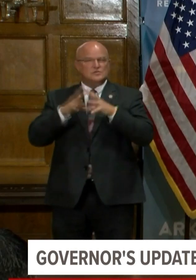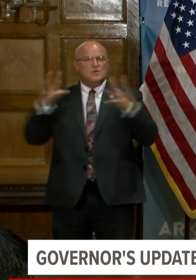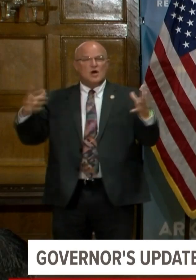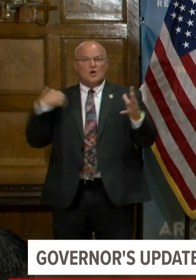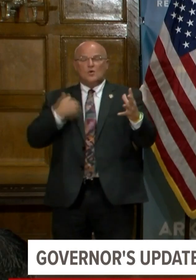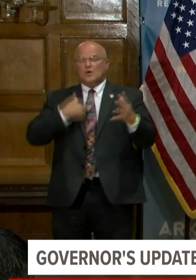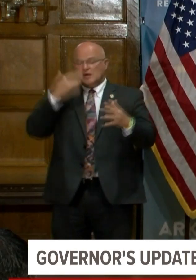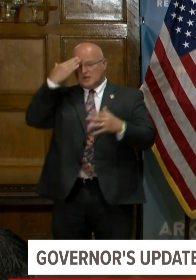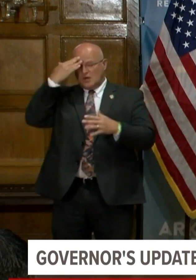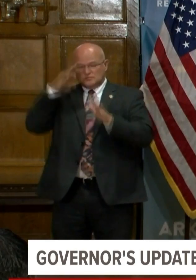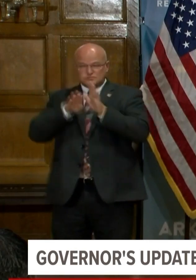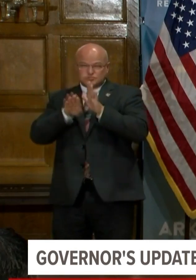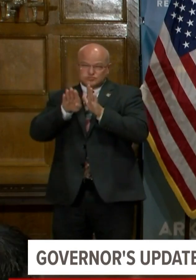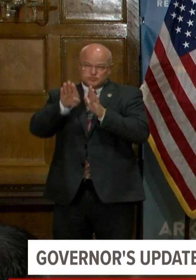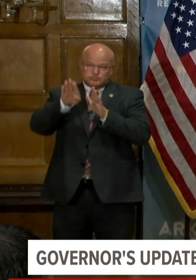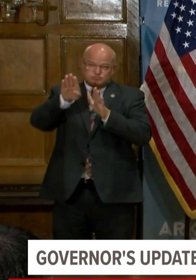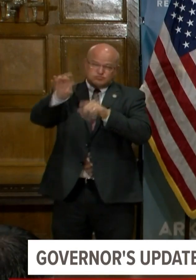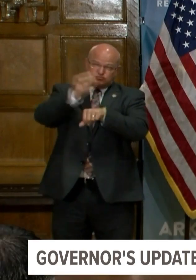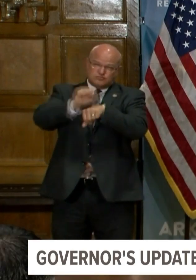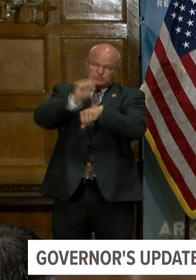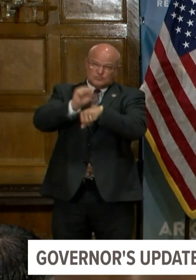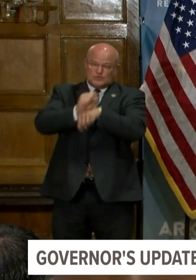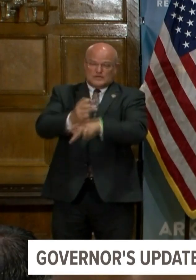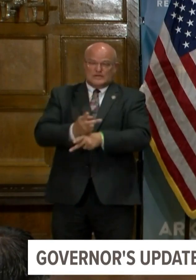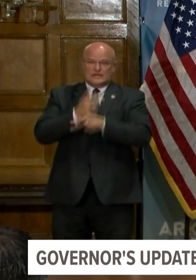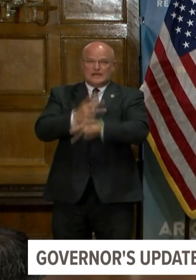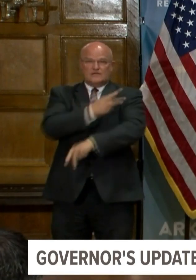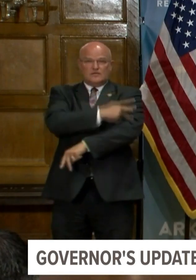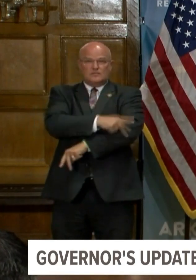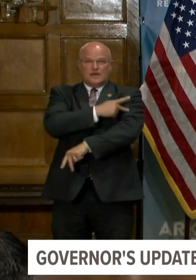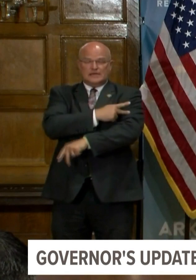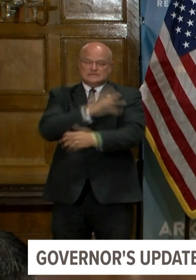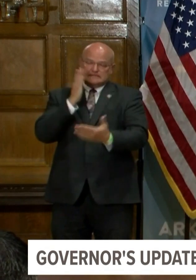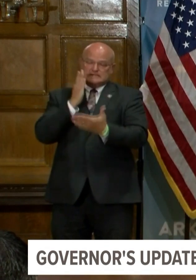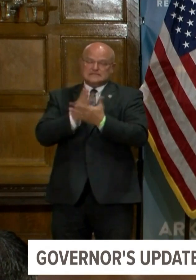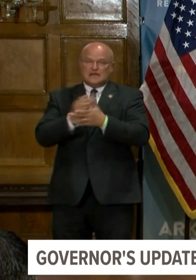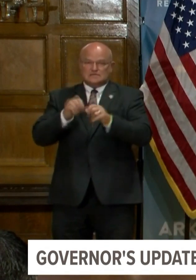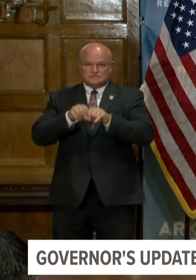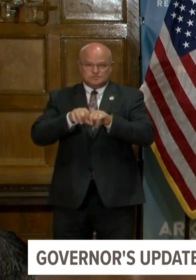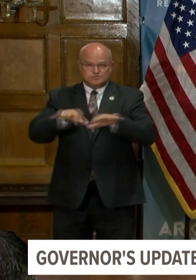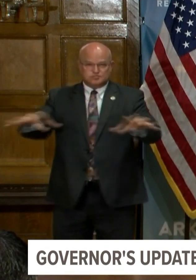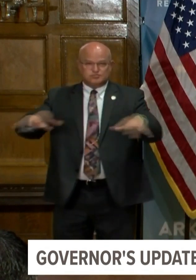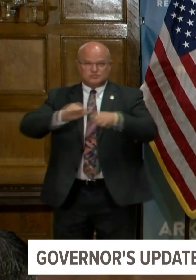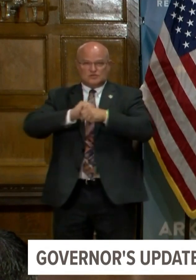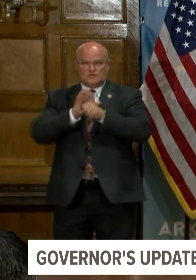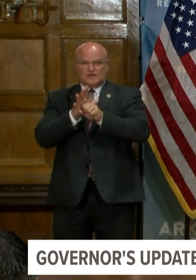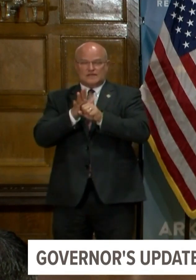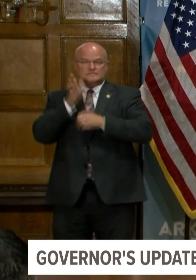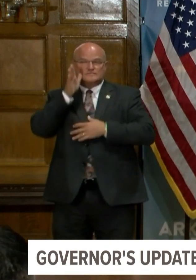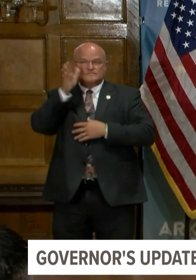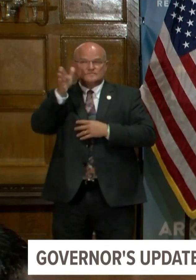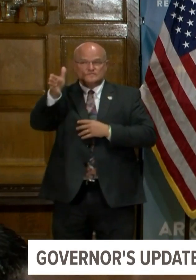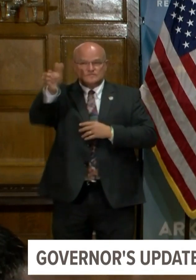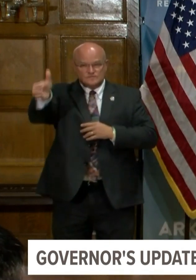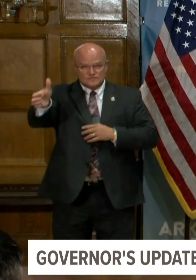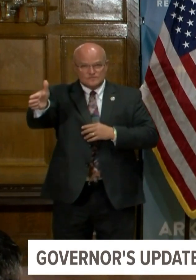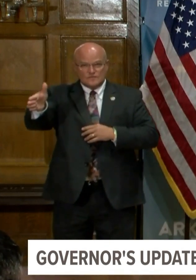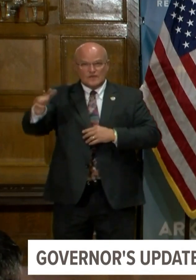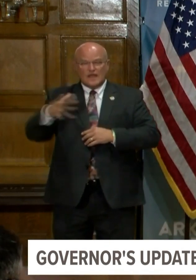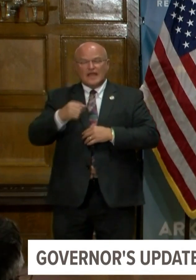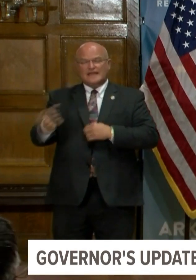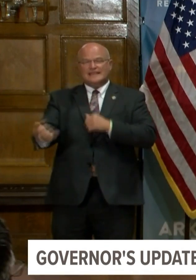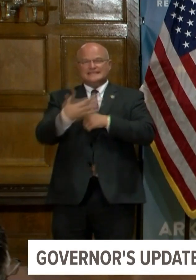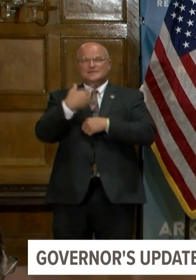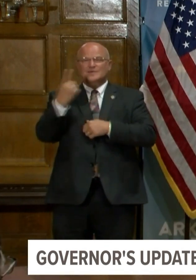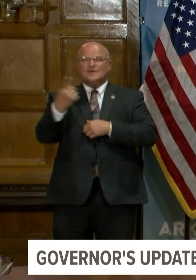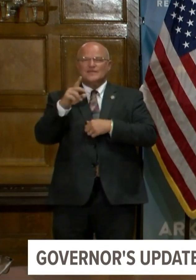know we have an uphill battle to climb in caring for patients and helping stop the spread of coronavirus the days and weeks ahead. And they